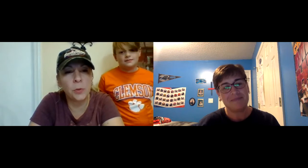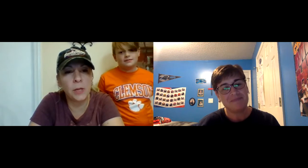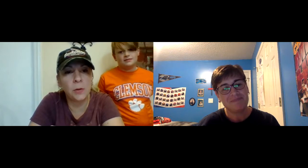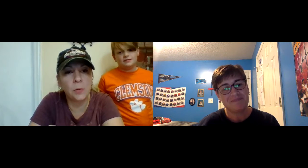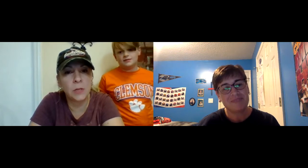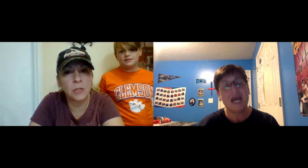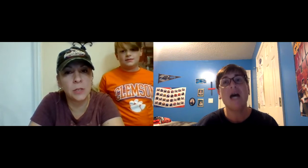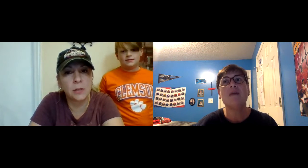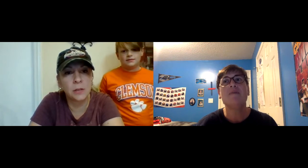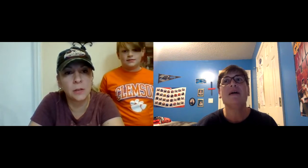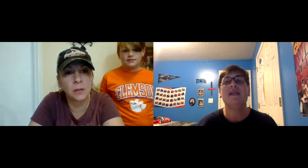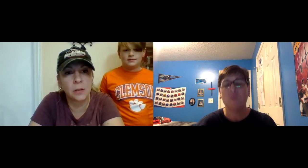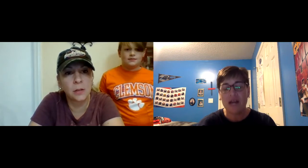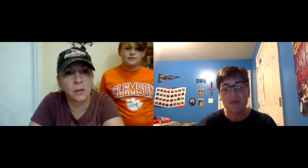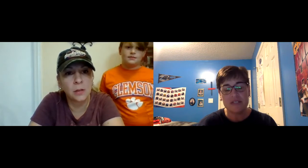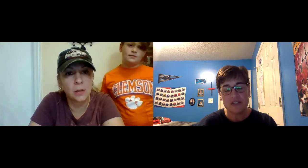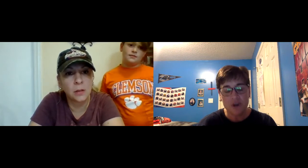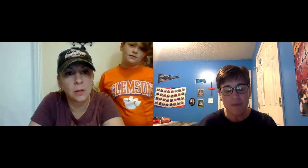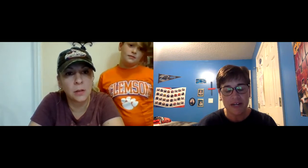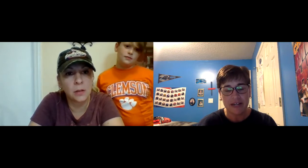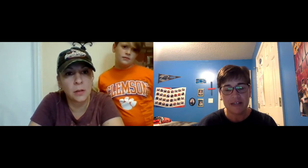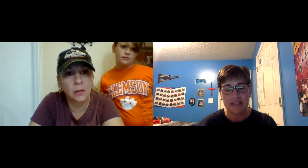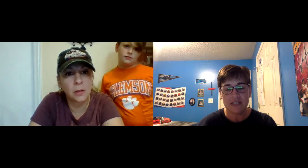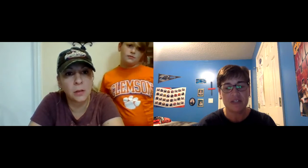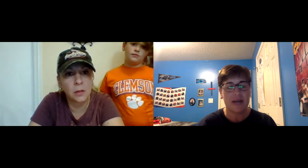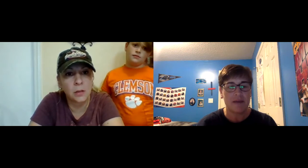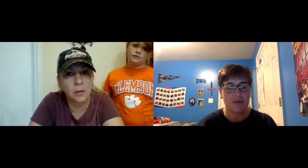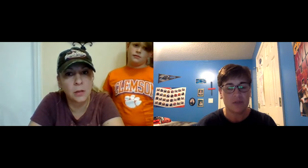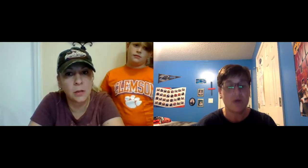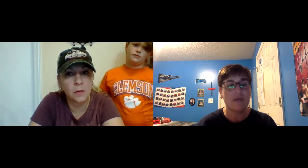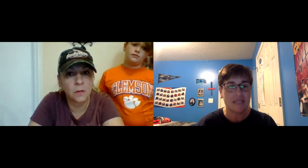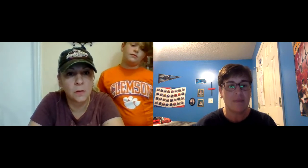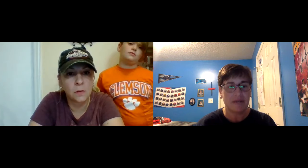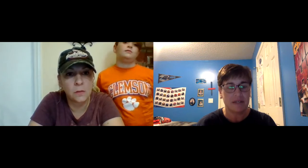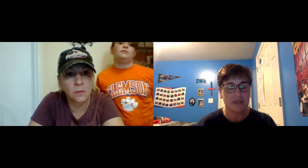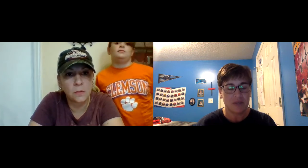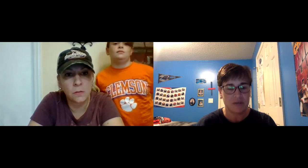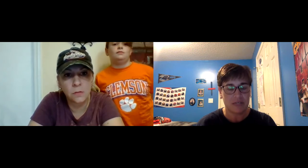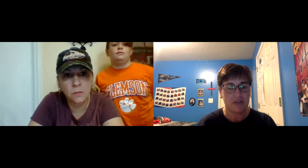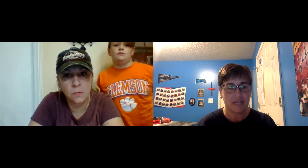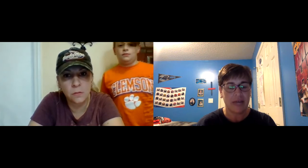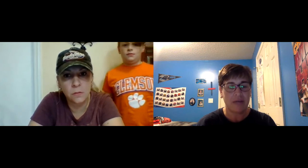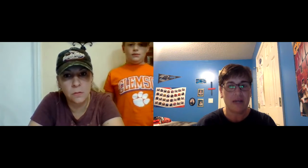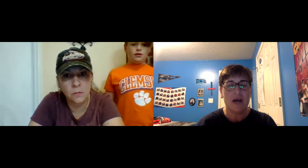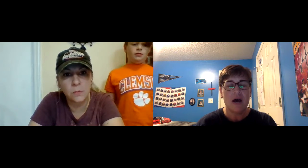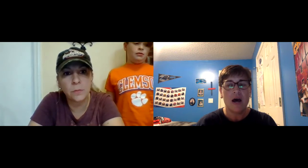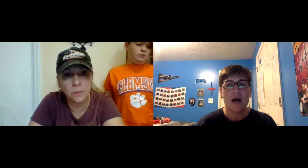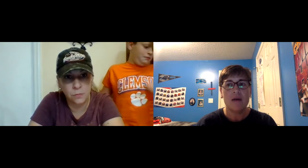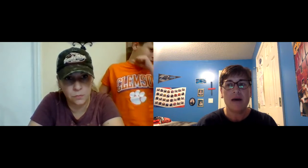were you in? When I was interpreting, that's the only time I was subbing is when it was here in the